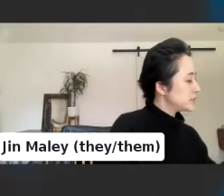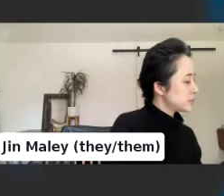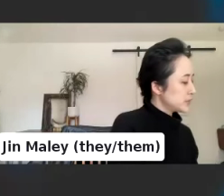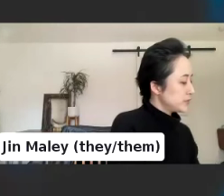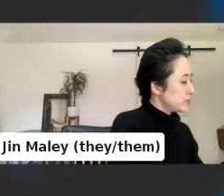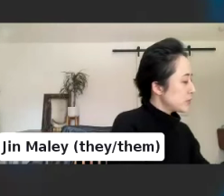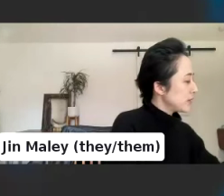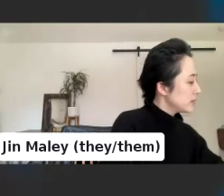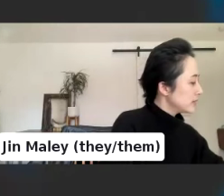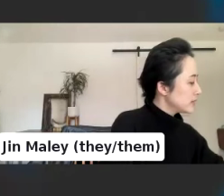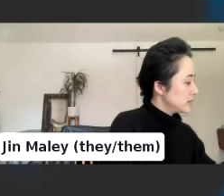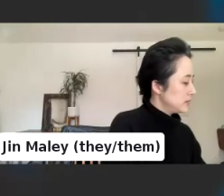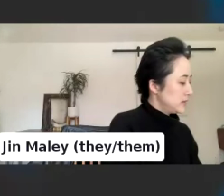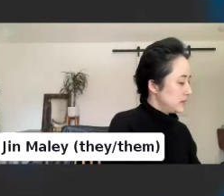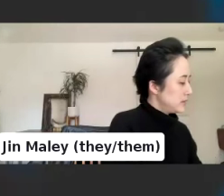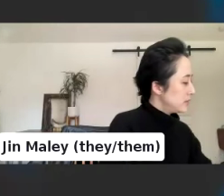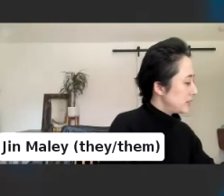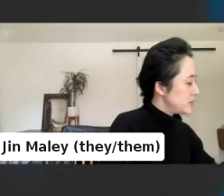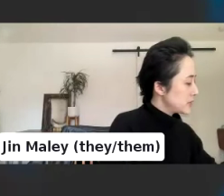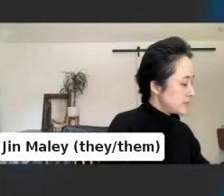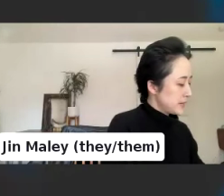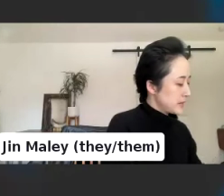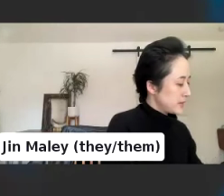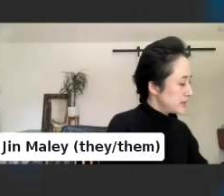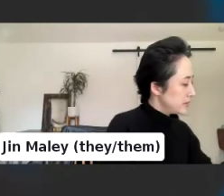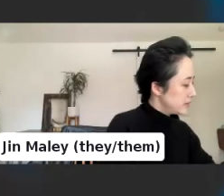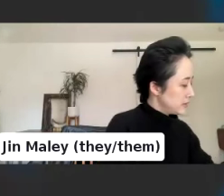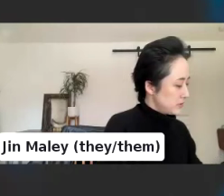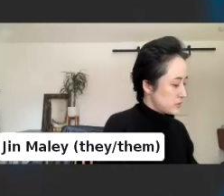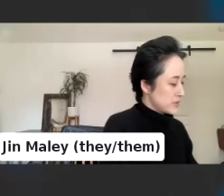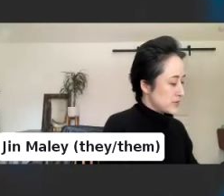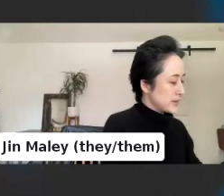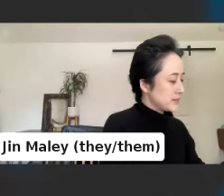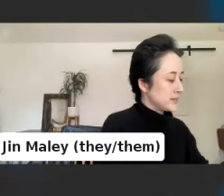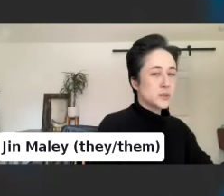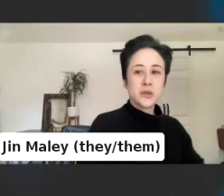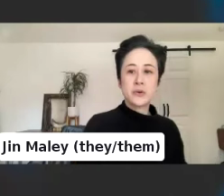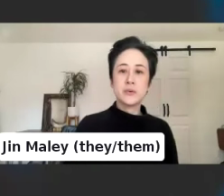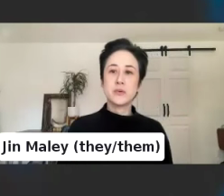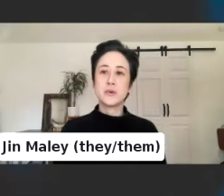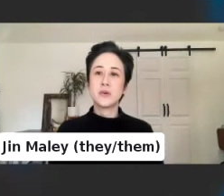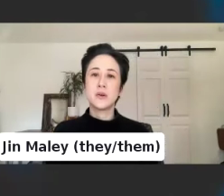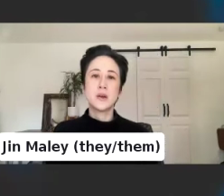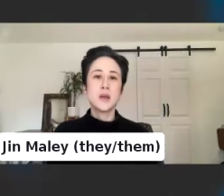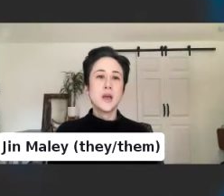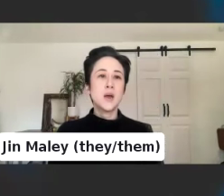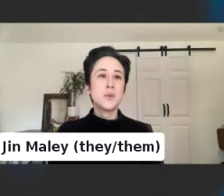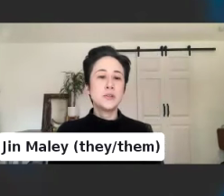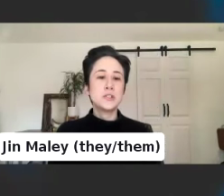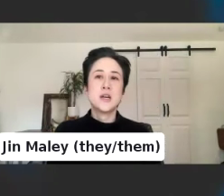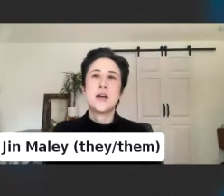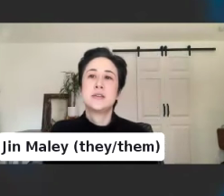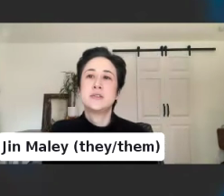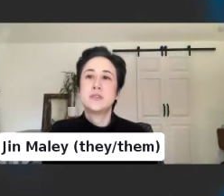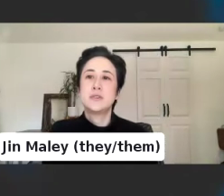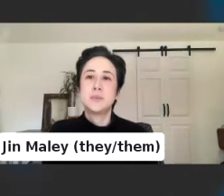I'm going to just pull a few more, and you can pick the one that resonates with you. And when